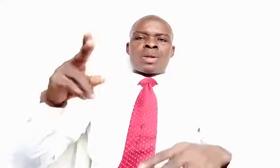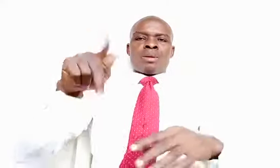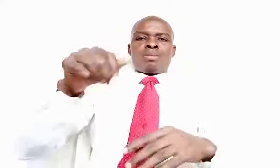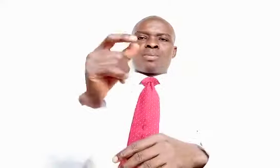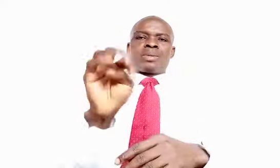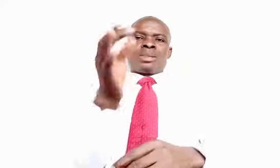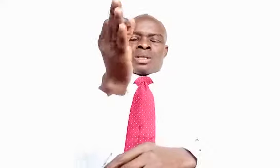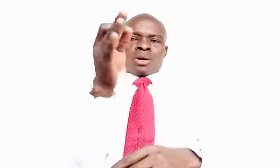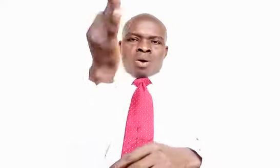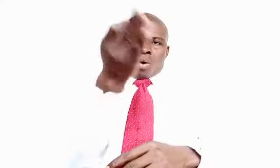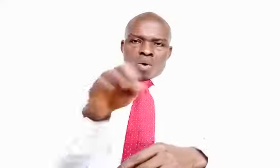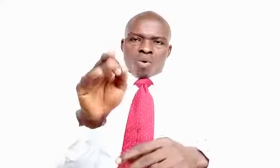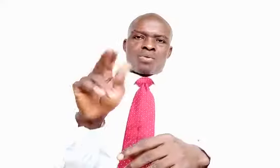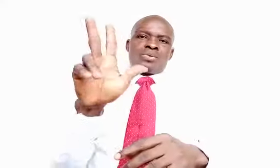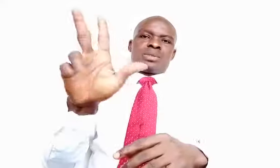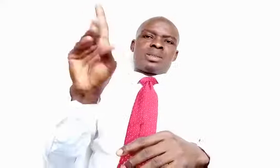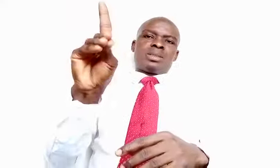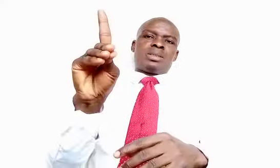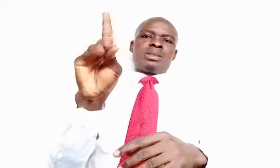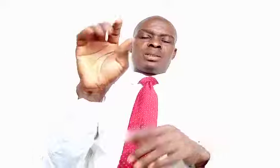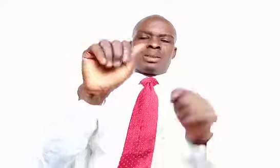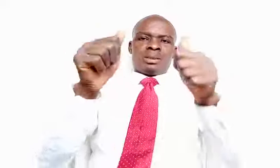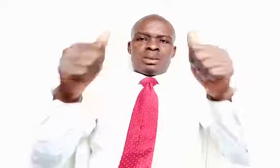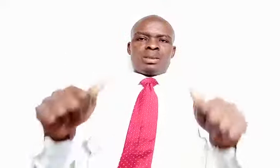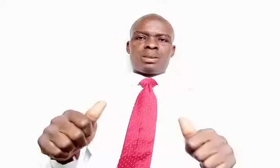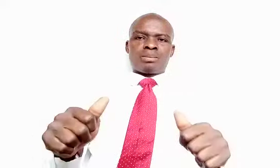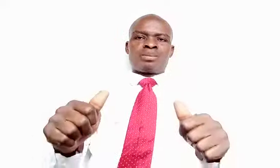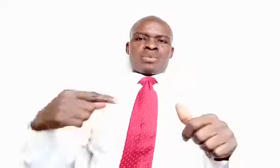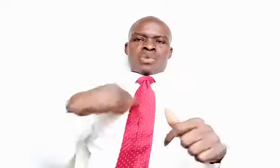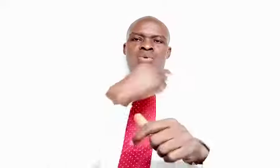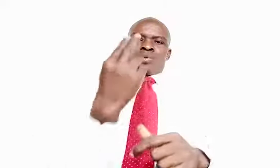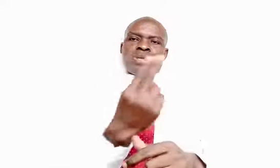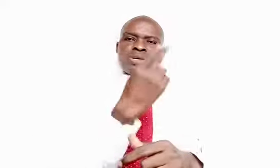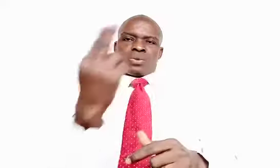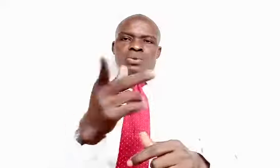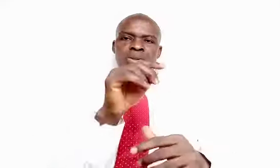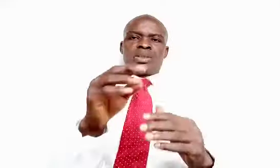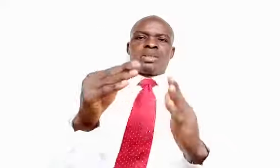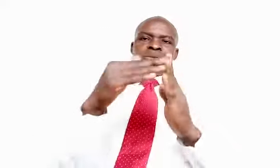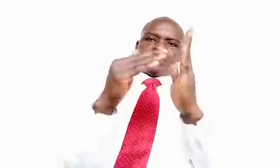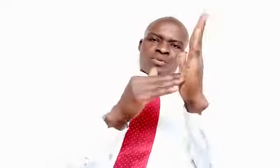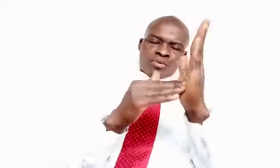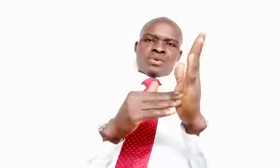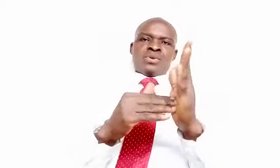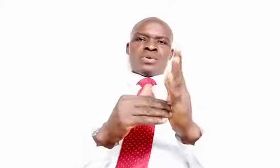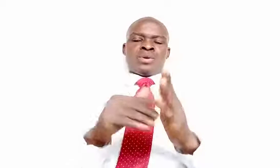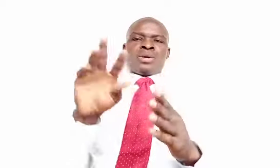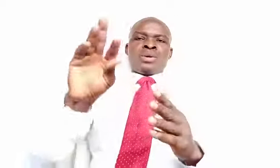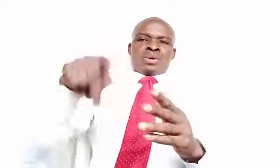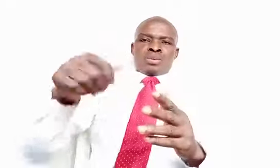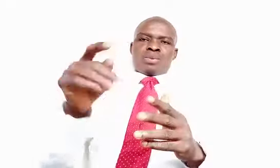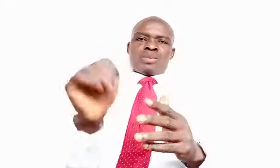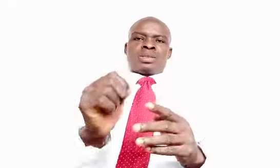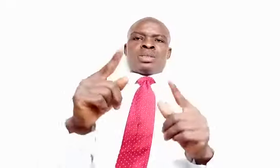Properties of three-dimensional shapes. We use the following properties to describe